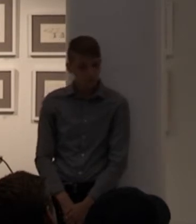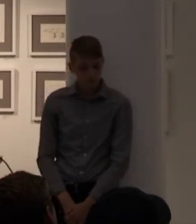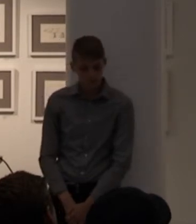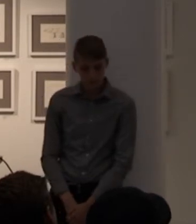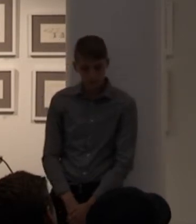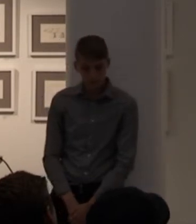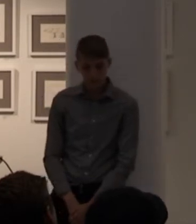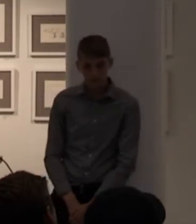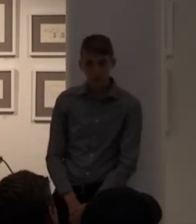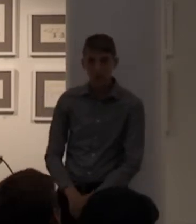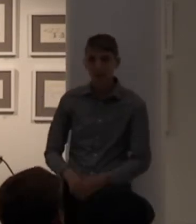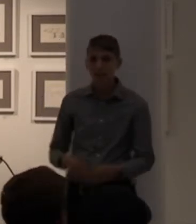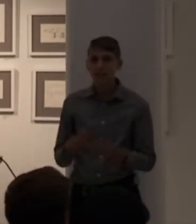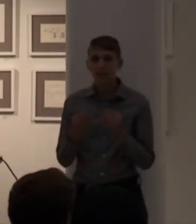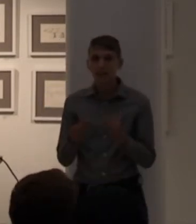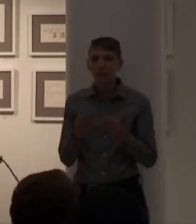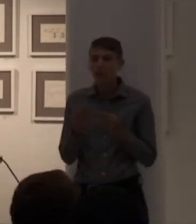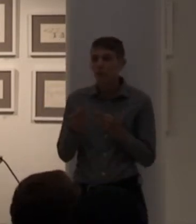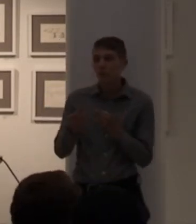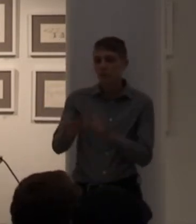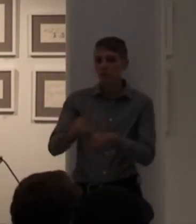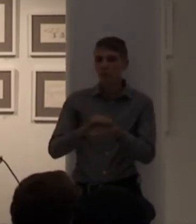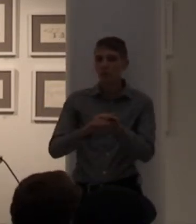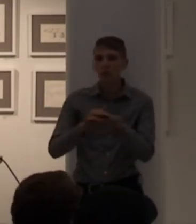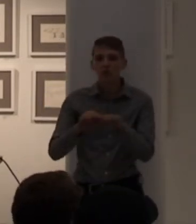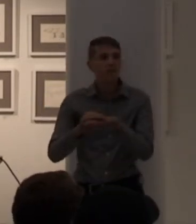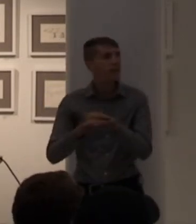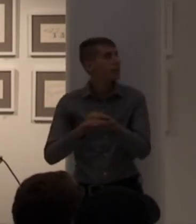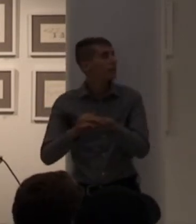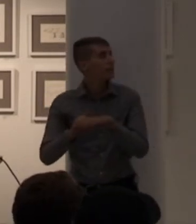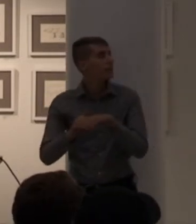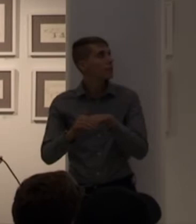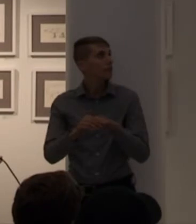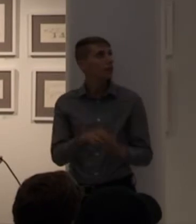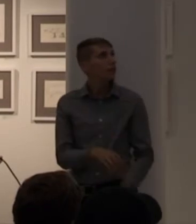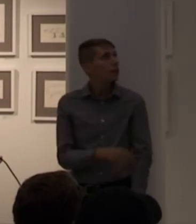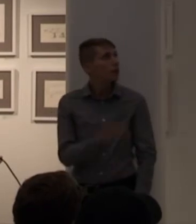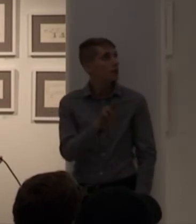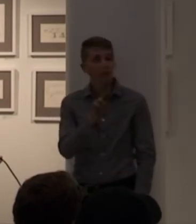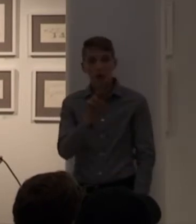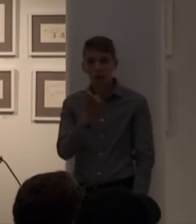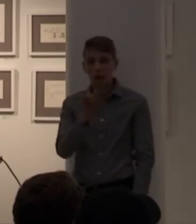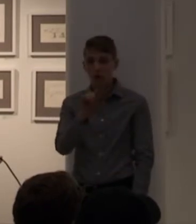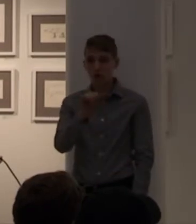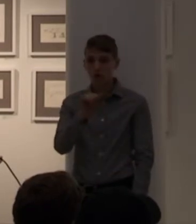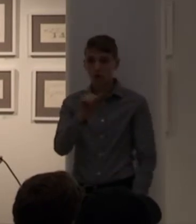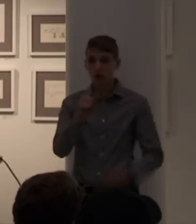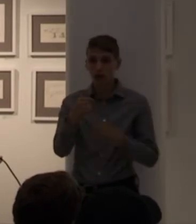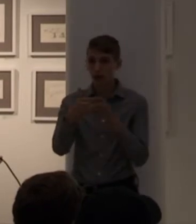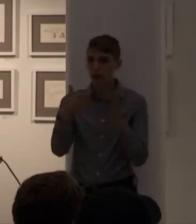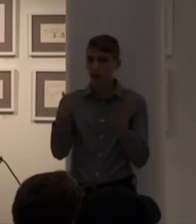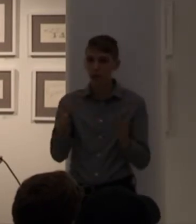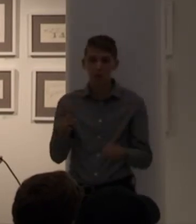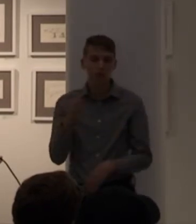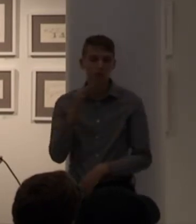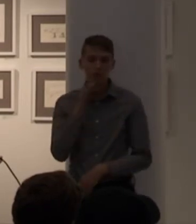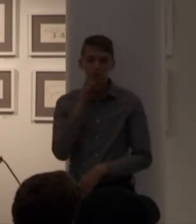High-gloss surfaces and flowing lines, the Frank Gehry UltraCube is sculpture in space.